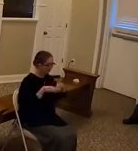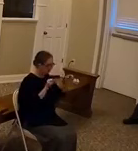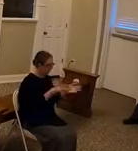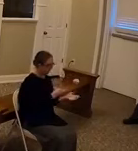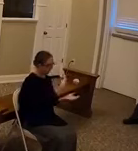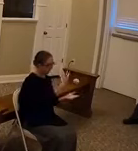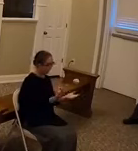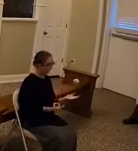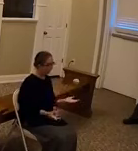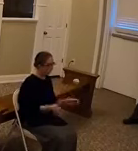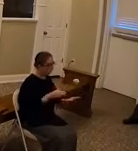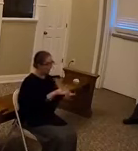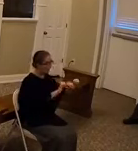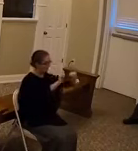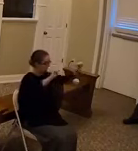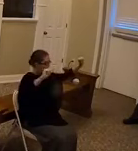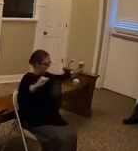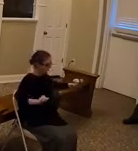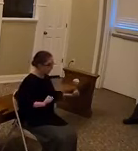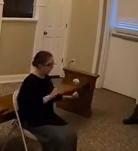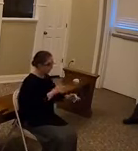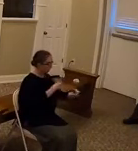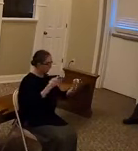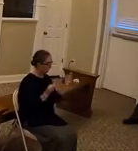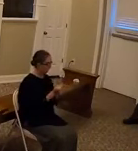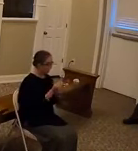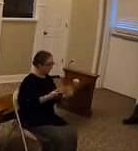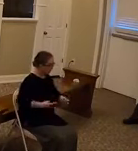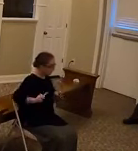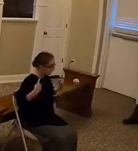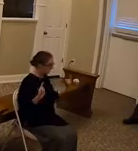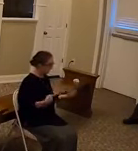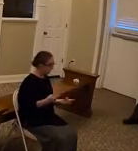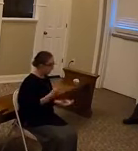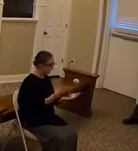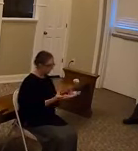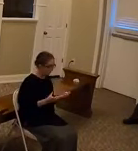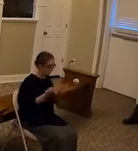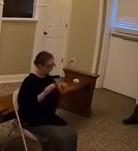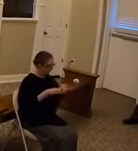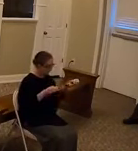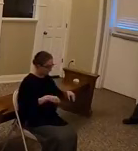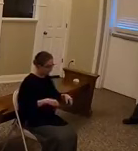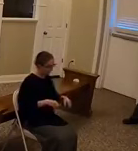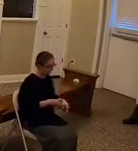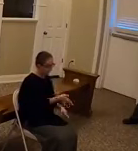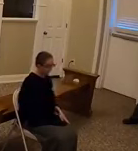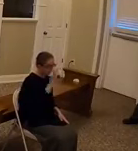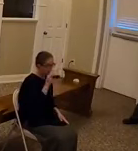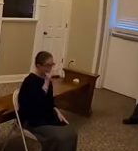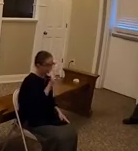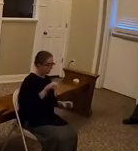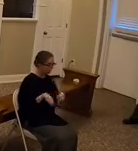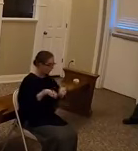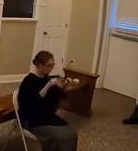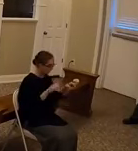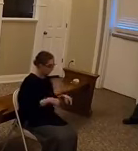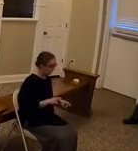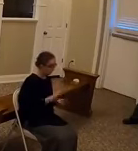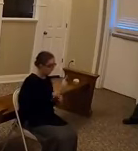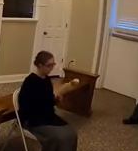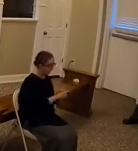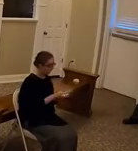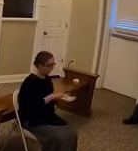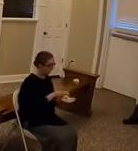is fall in an old-fashioned altar and repent of your sin and be willing to do whatever God tells you to do. Amen. When